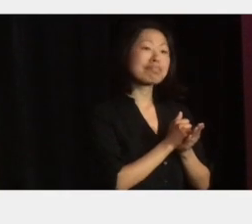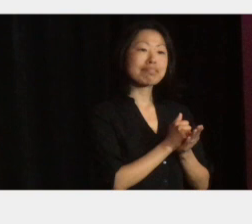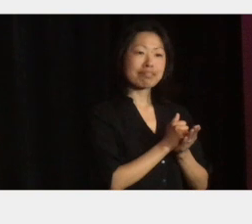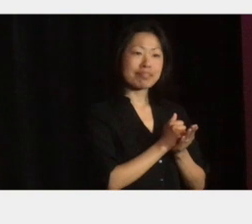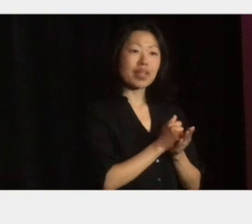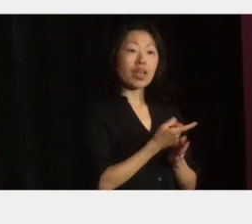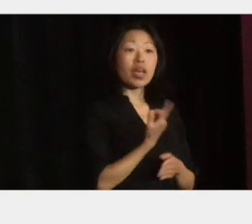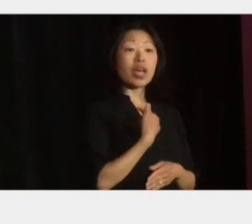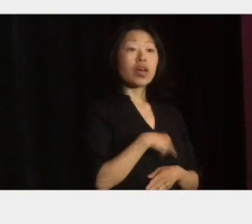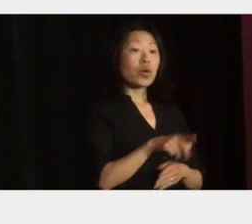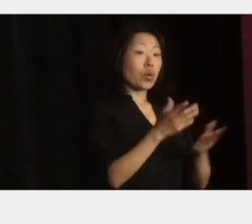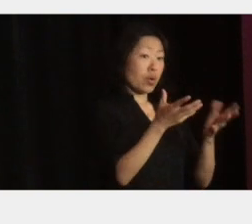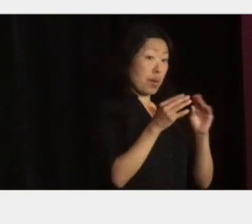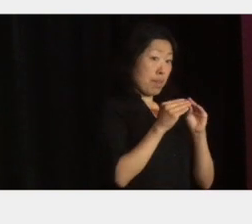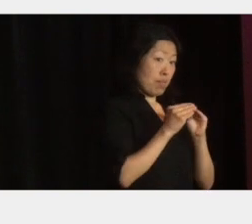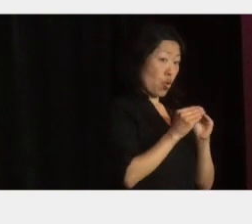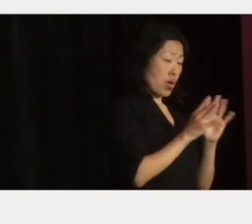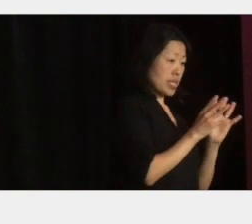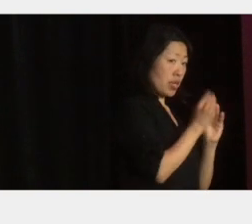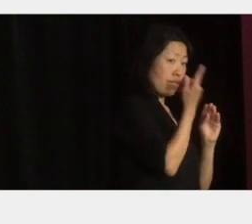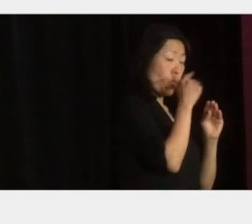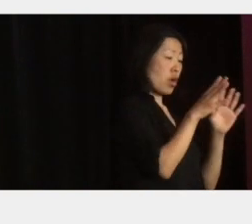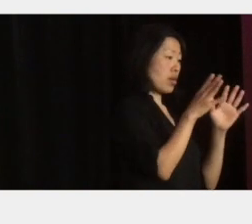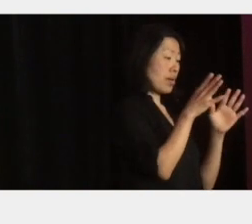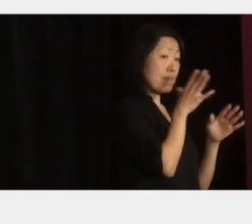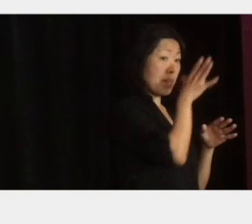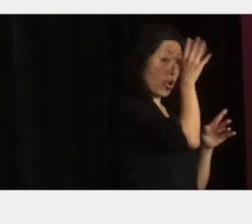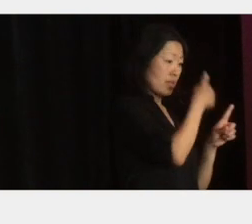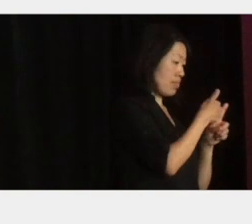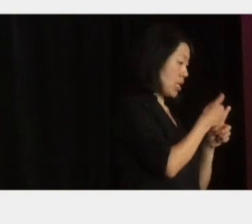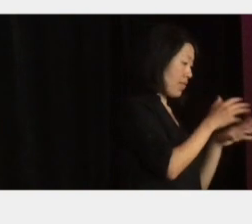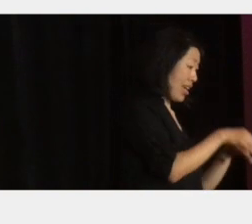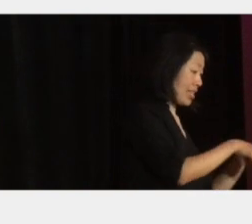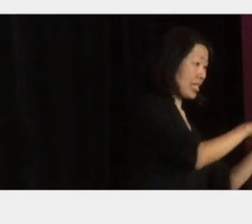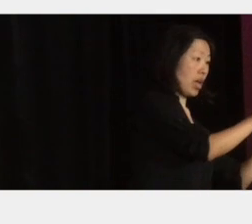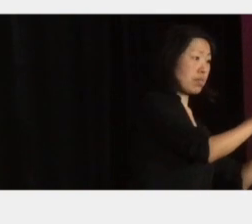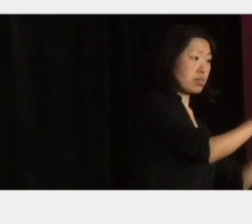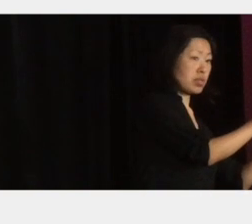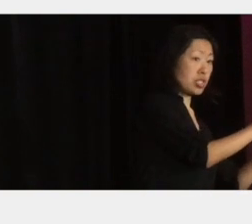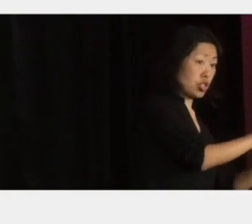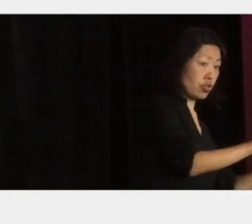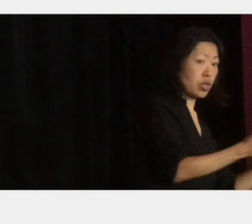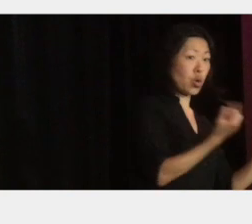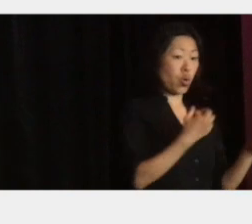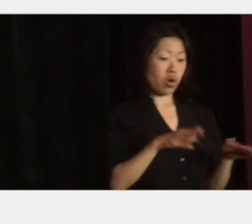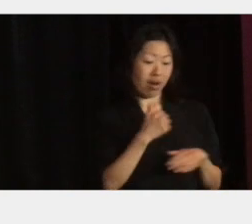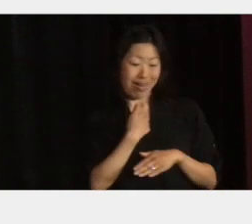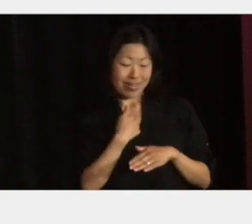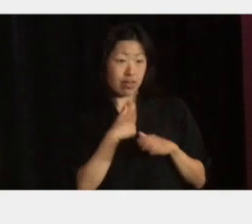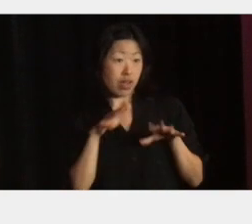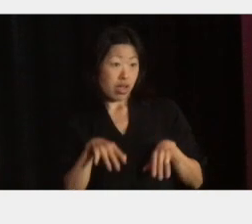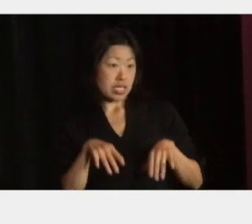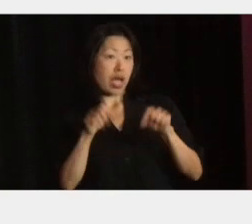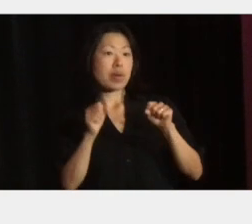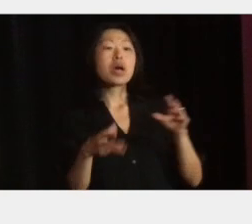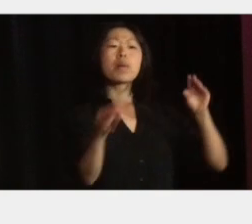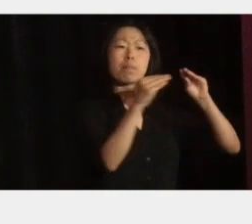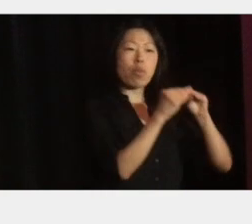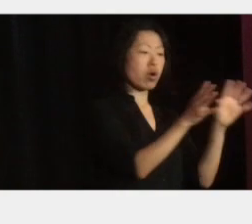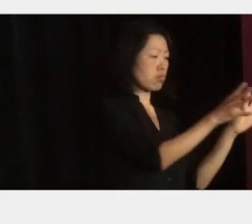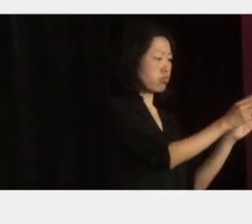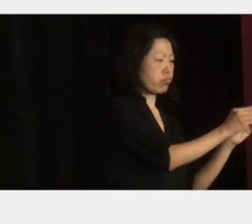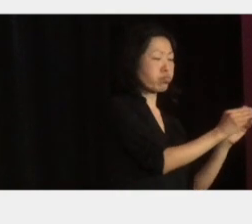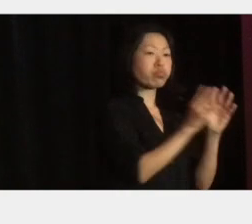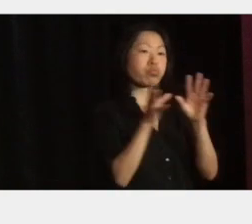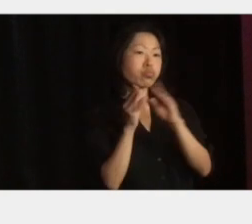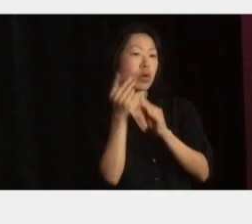sessions for both adoptive parents as well as adoptees that are parents, as many of us are now. We're doing some trainings